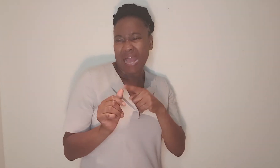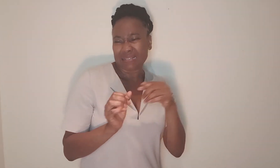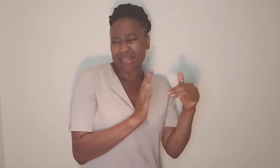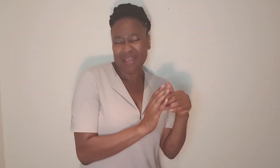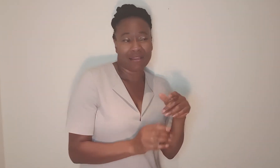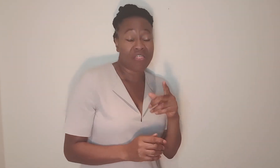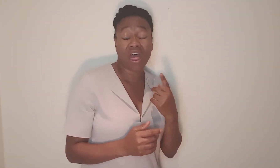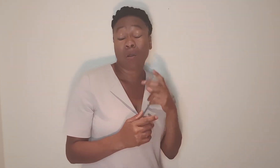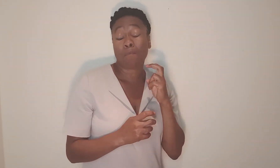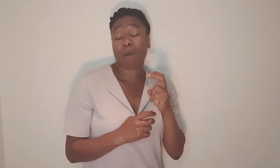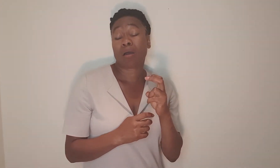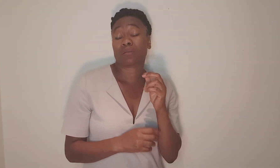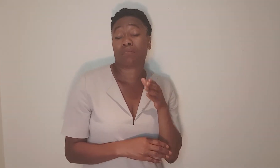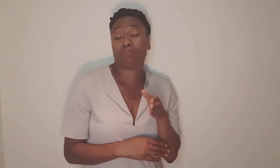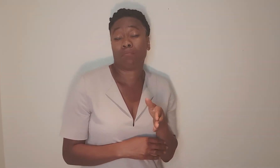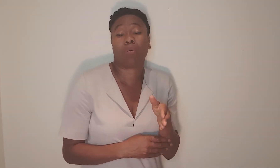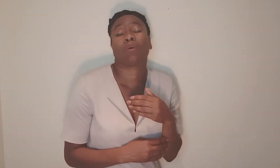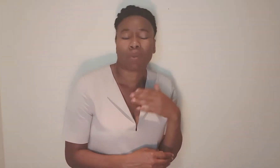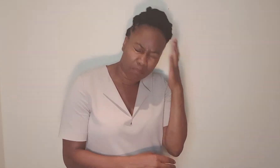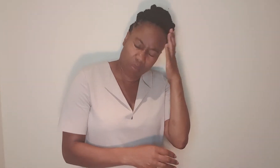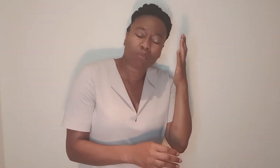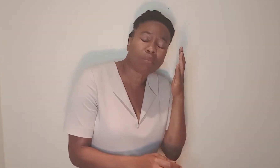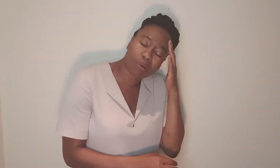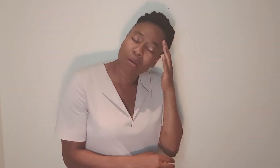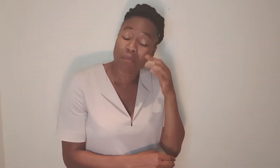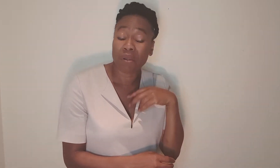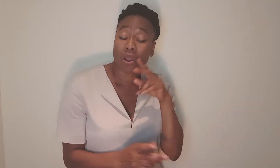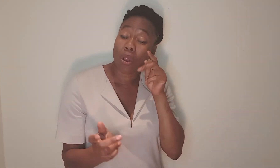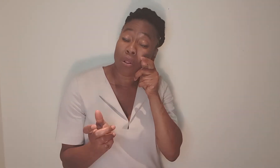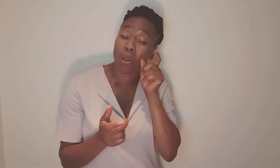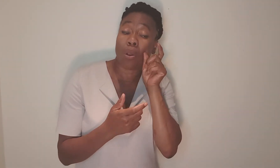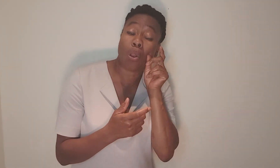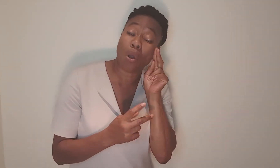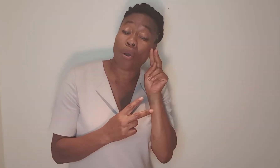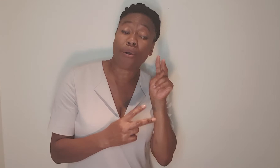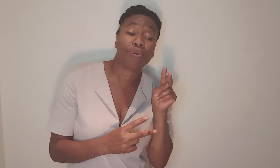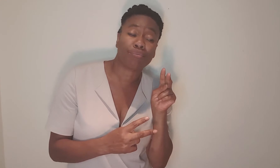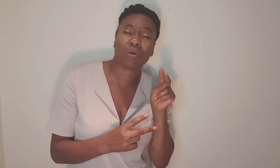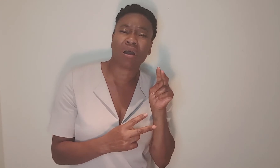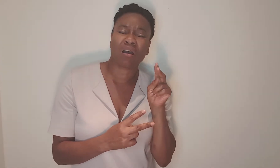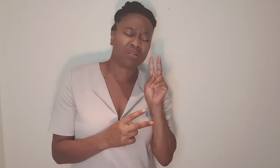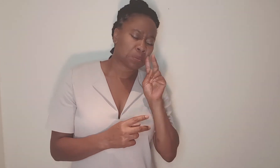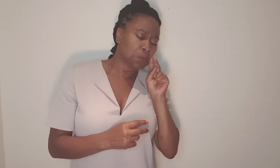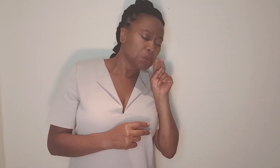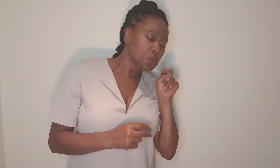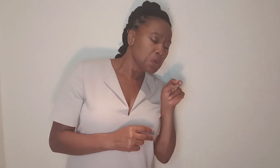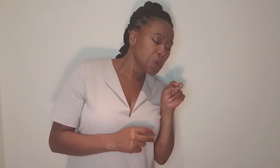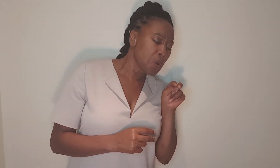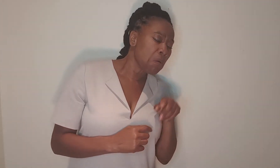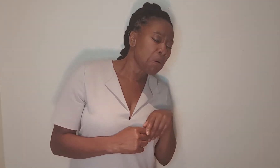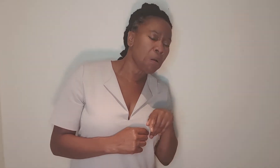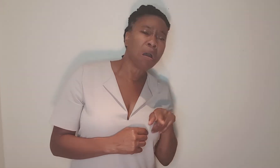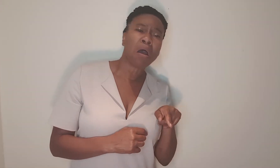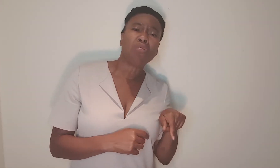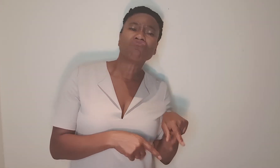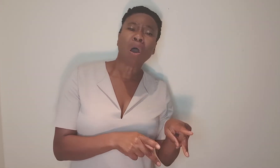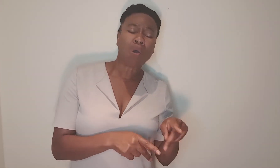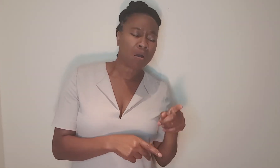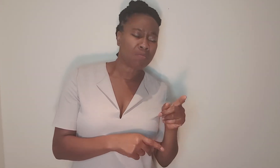made me look, and I see this row of women stood on the pavement below. There's an elderly lady and her hair's